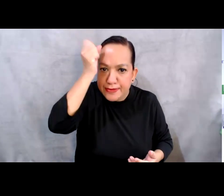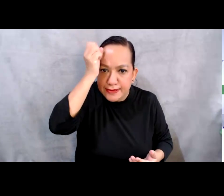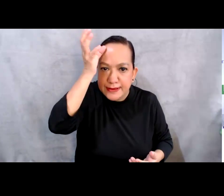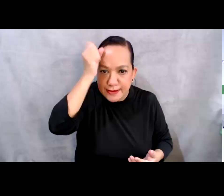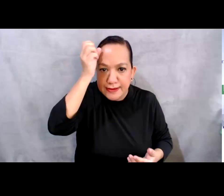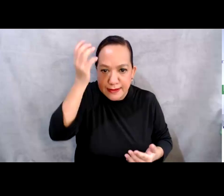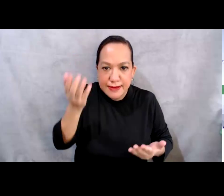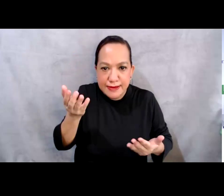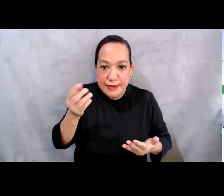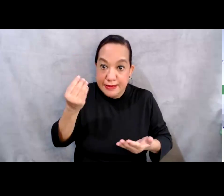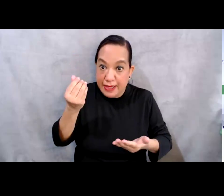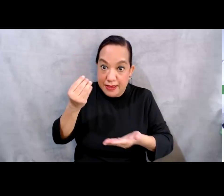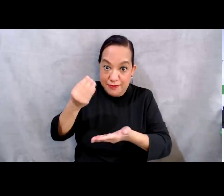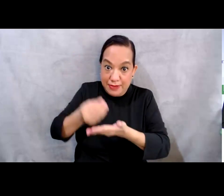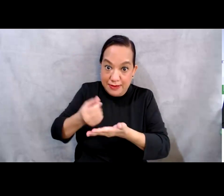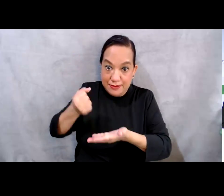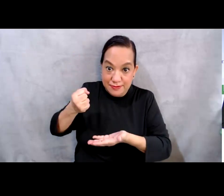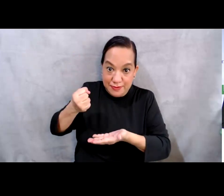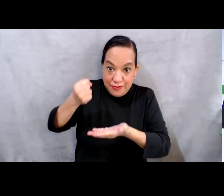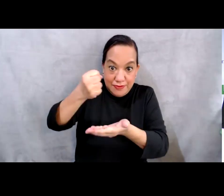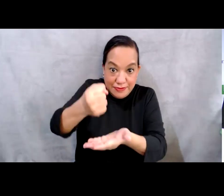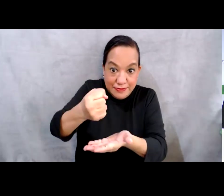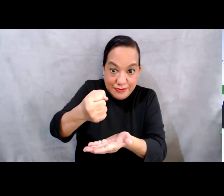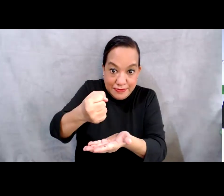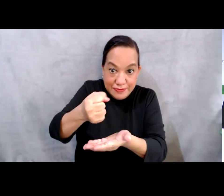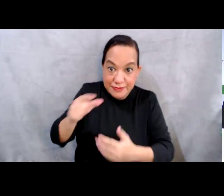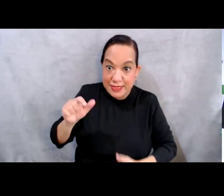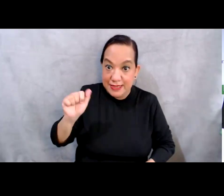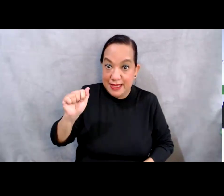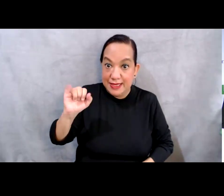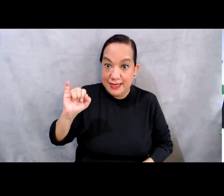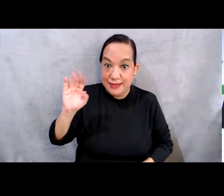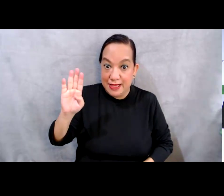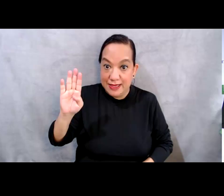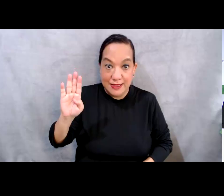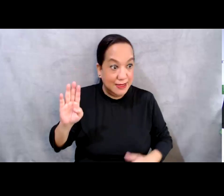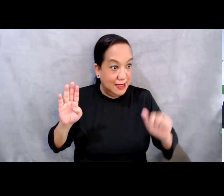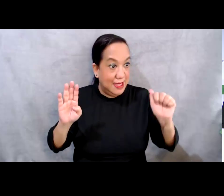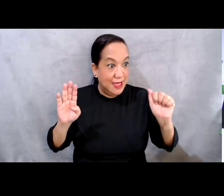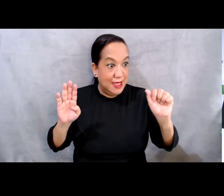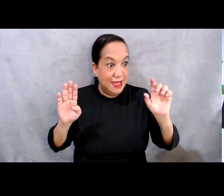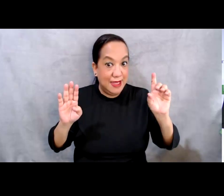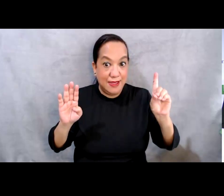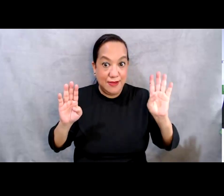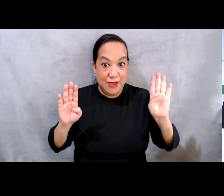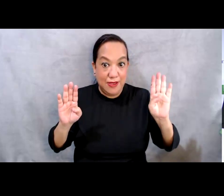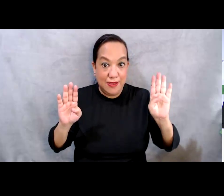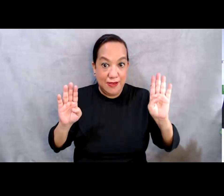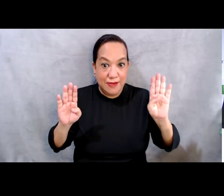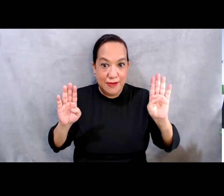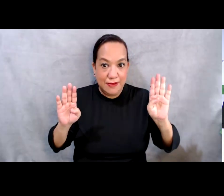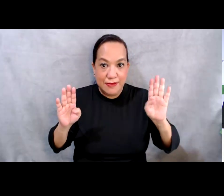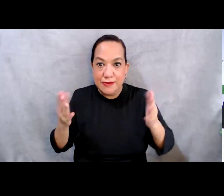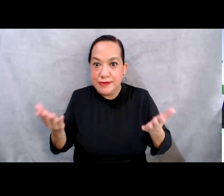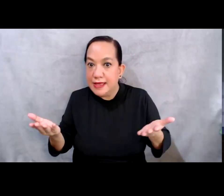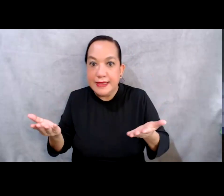the AIIB and the ADB, and where we want to bring the accountability claim. So I'll stop there, and I will share